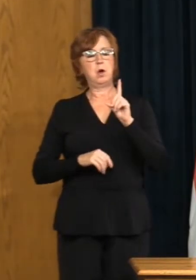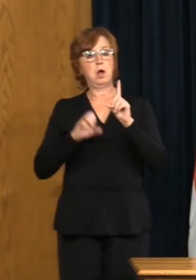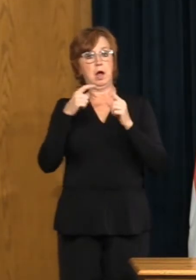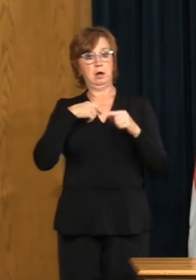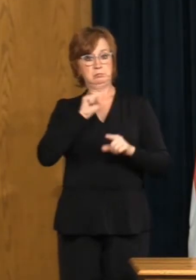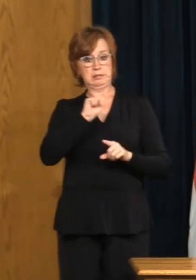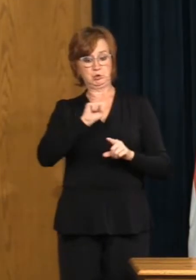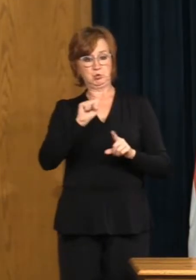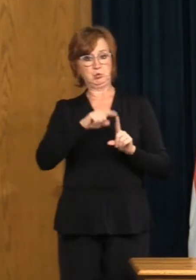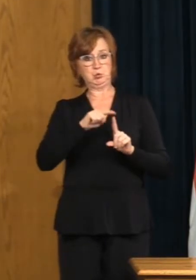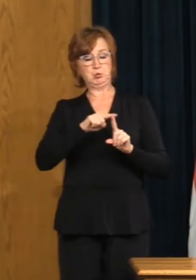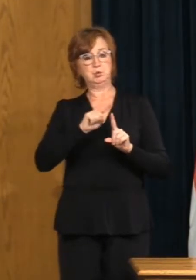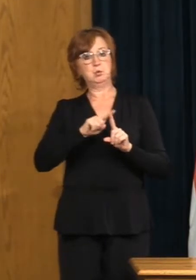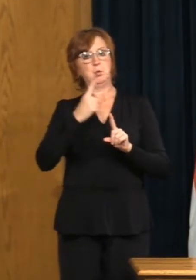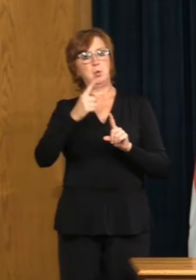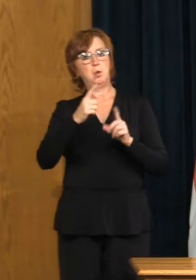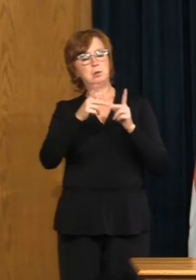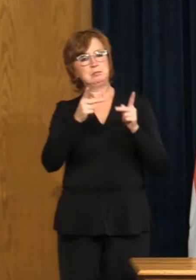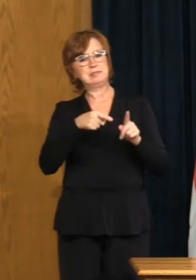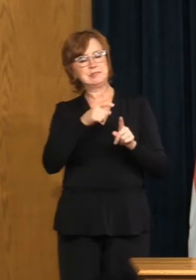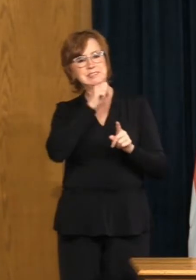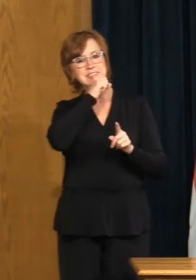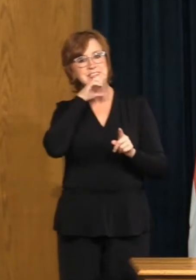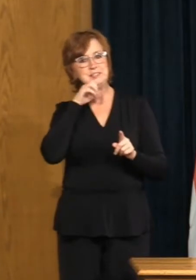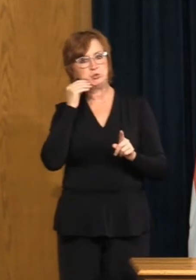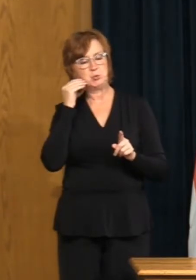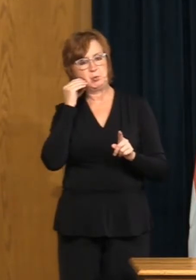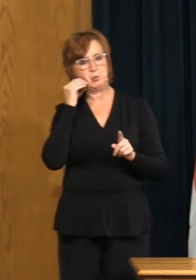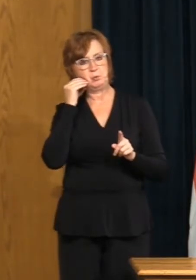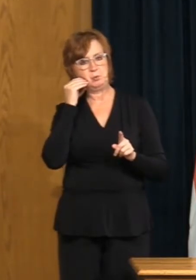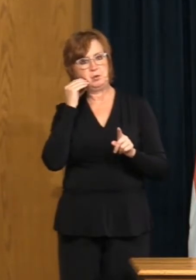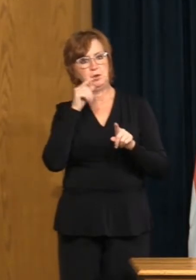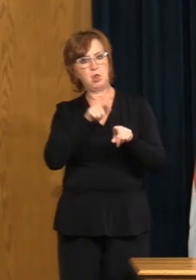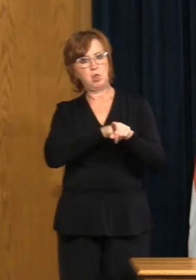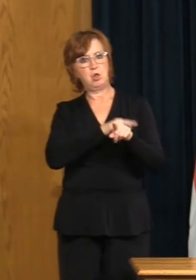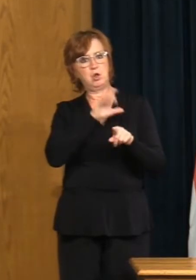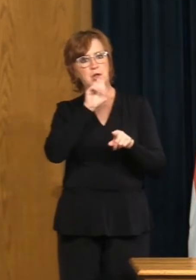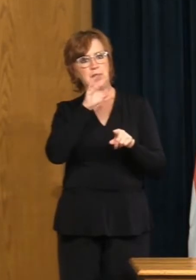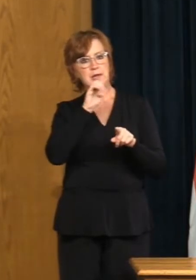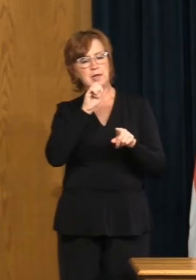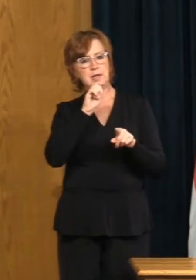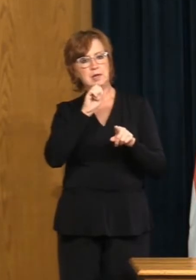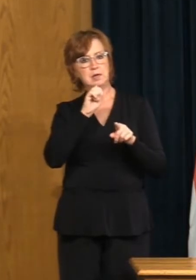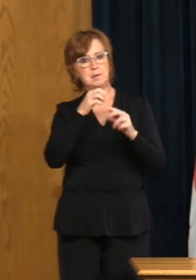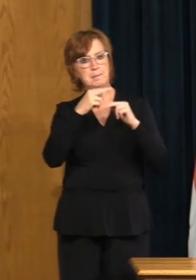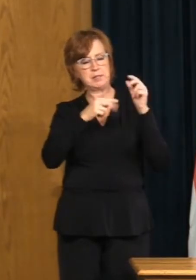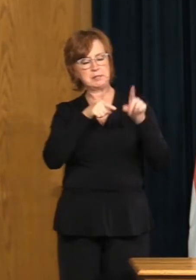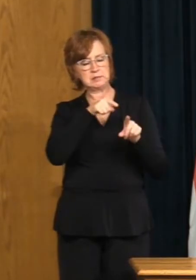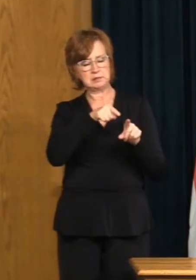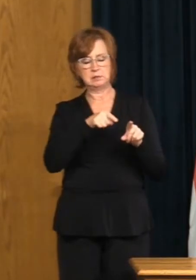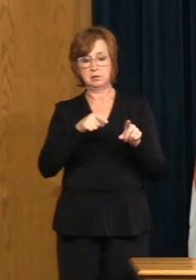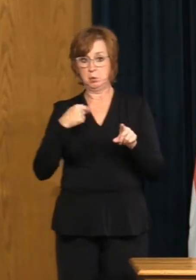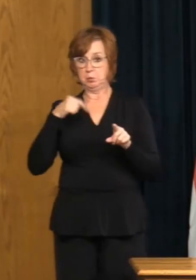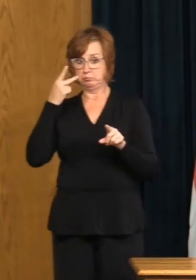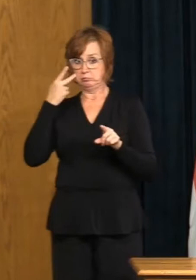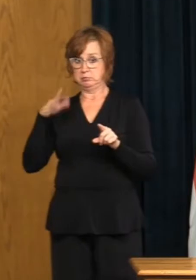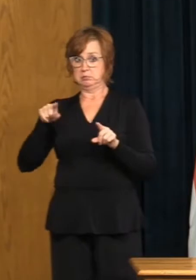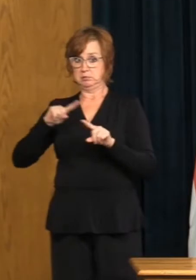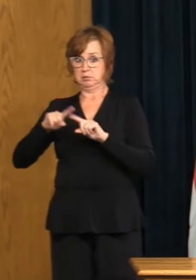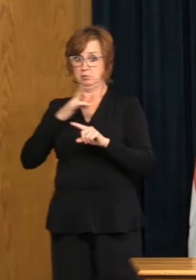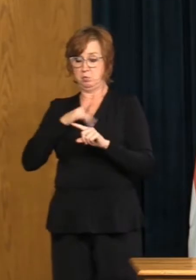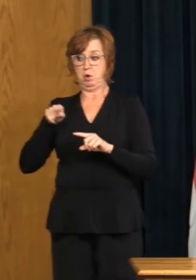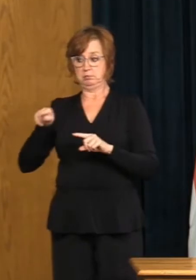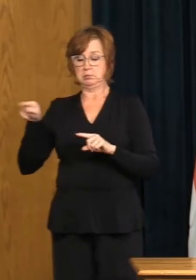in Saskatchewan. As we've seen in other provinces, when the virus reaches into some of these care facilities, we get a lot more deaths and a lot more